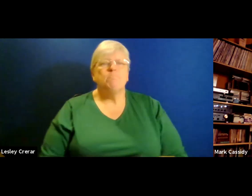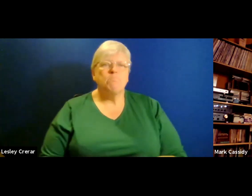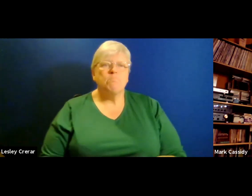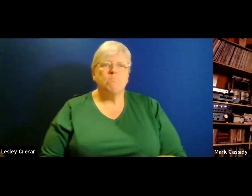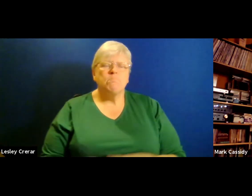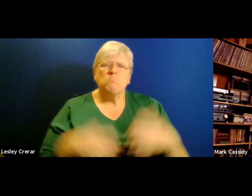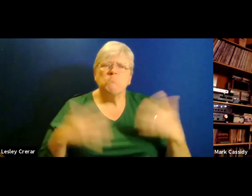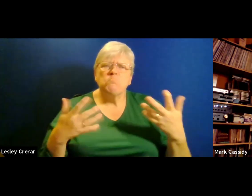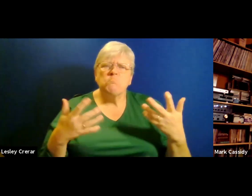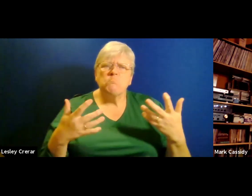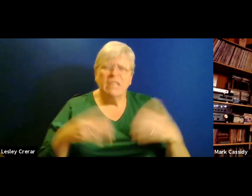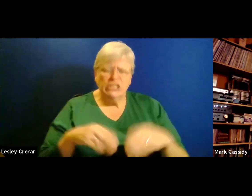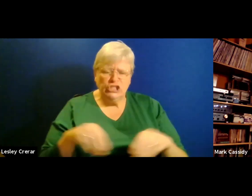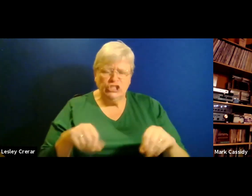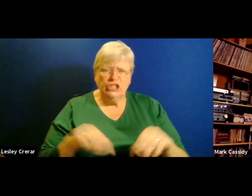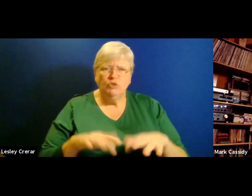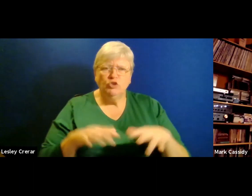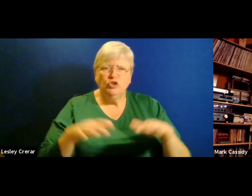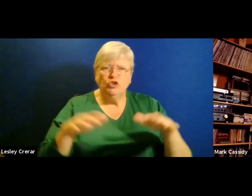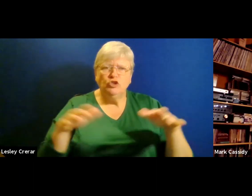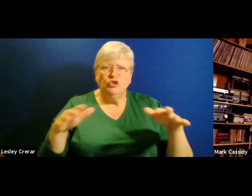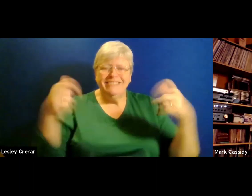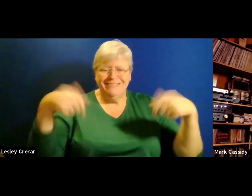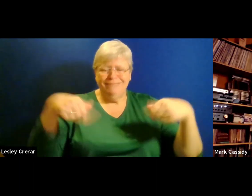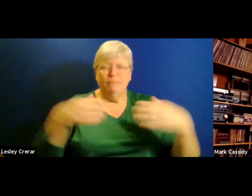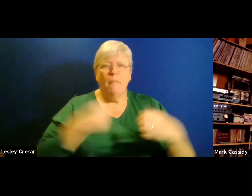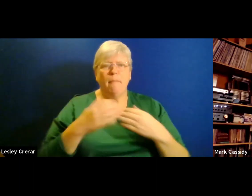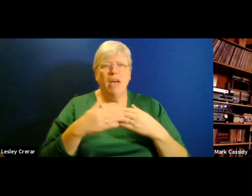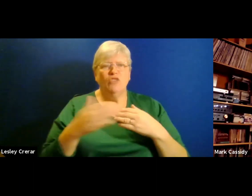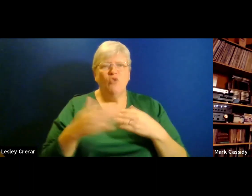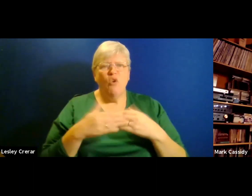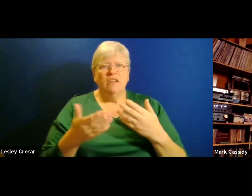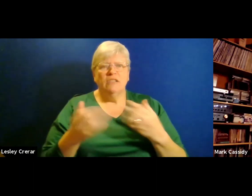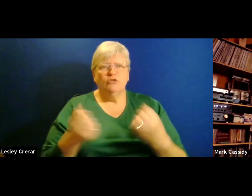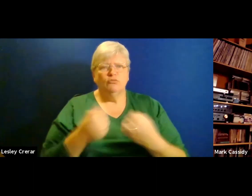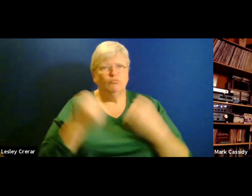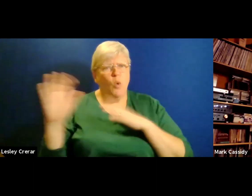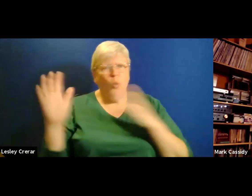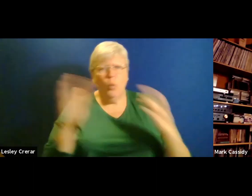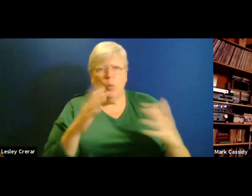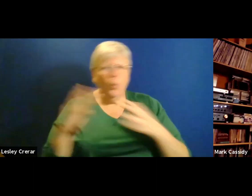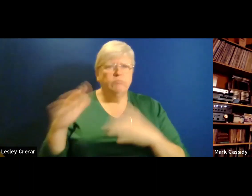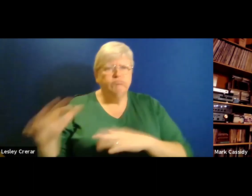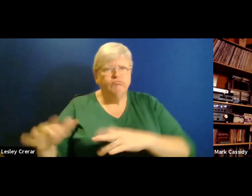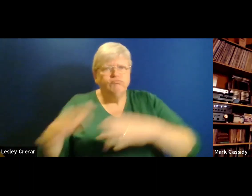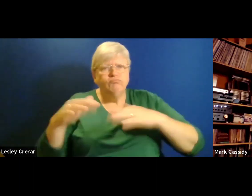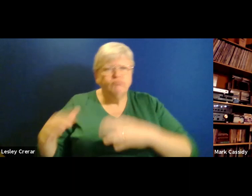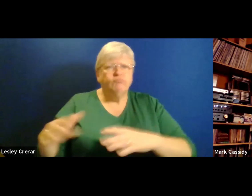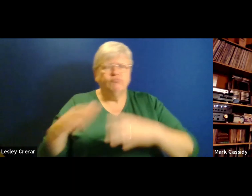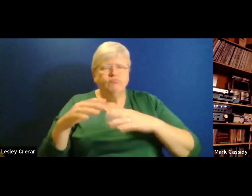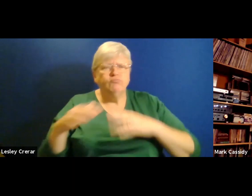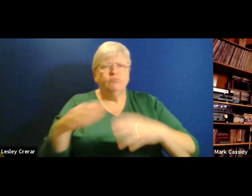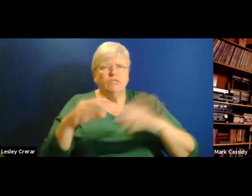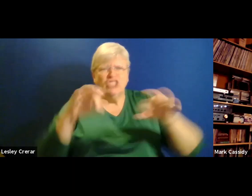How sand piles up here at my door. Strong winds carry countless skipjack